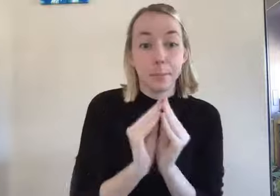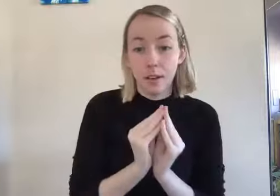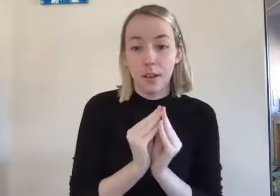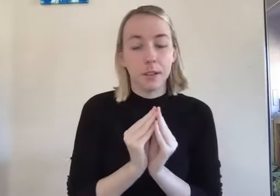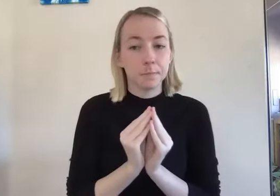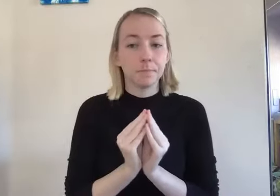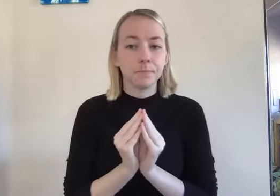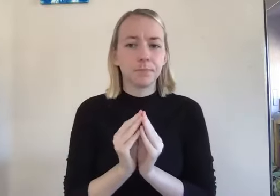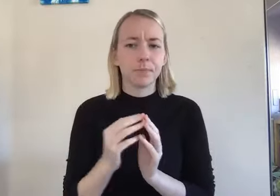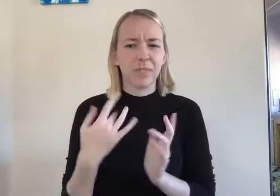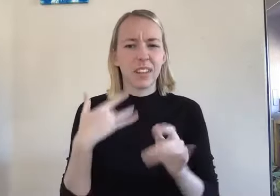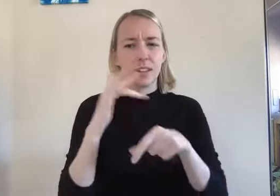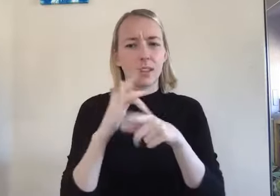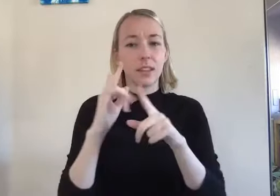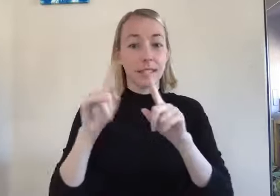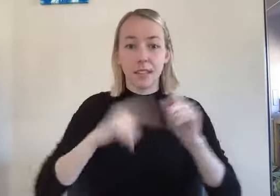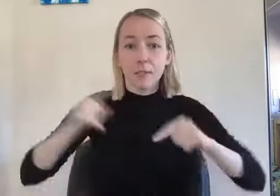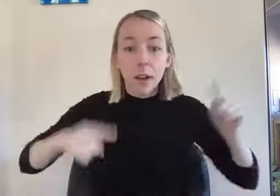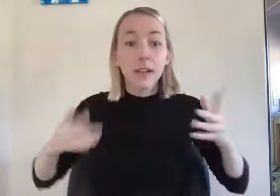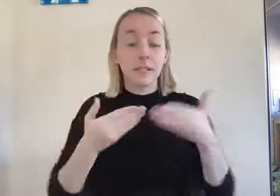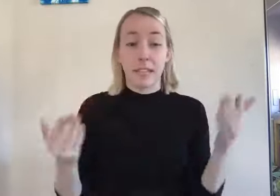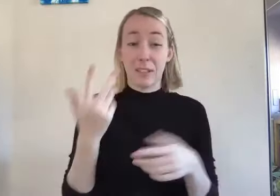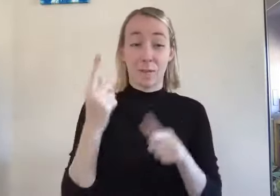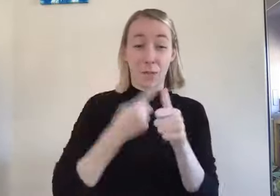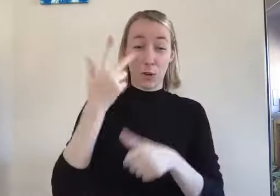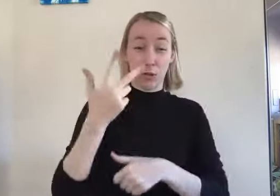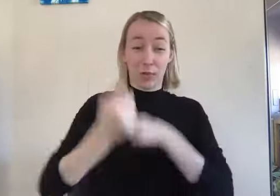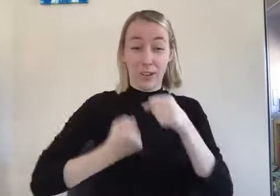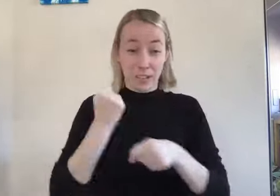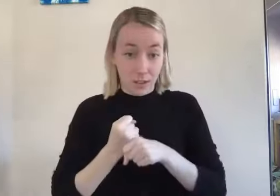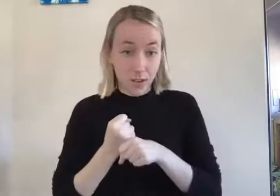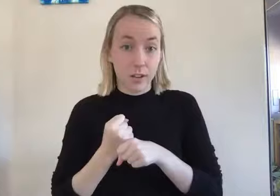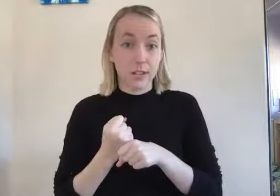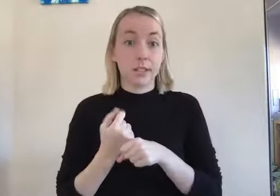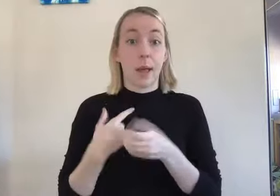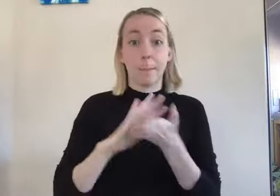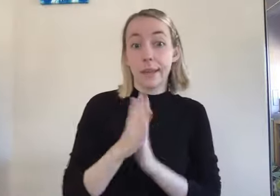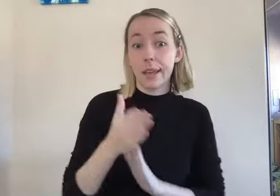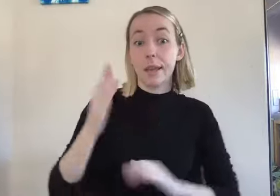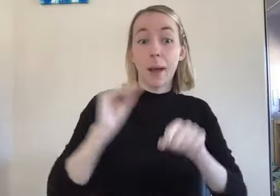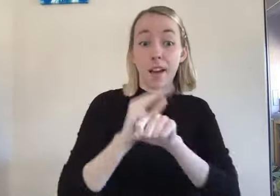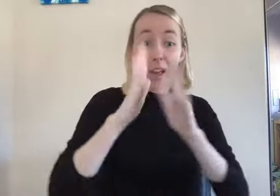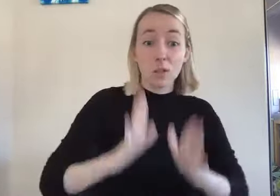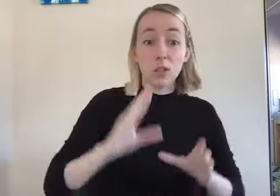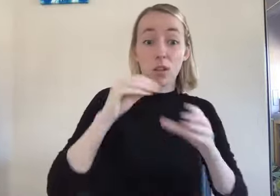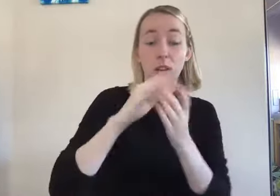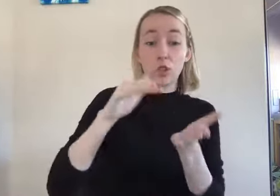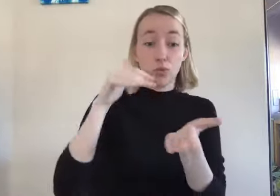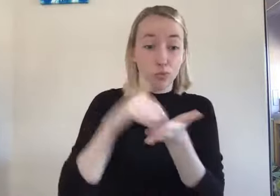immediately, and I did a lot of different things especially the first 3 years. I became a counselor in a treatment center. I did